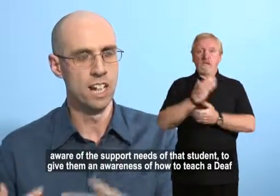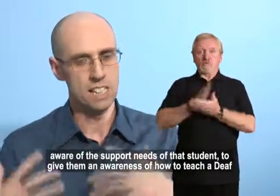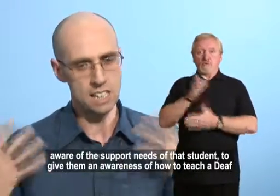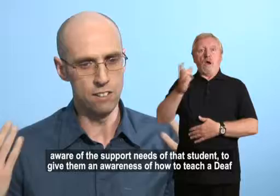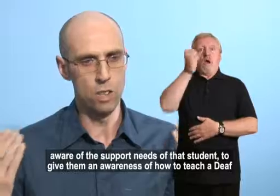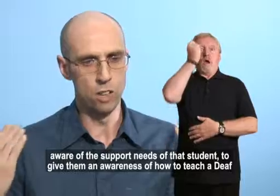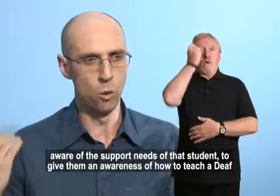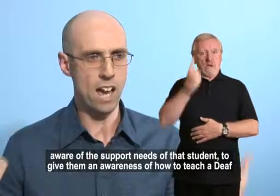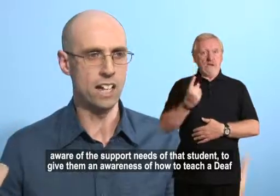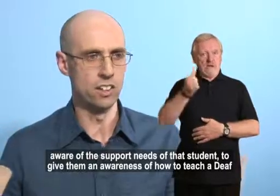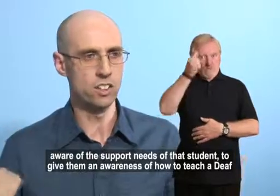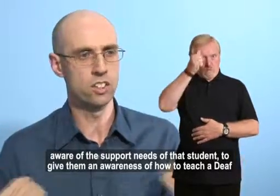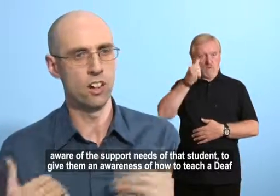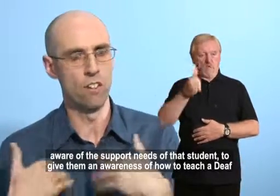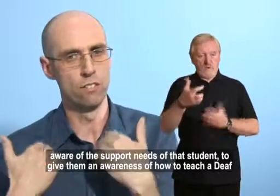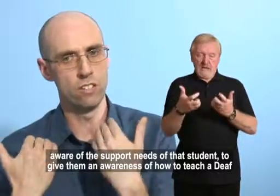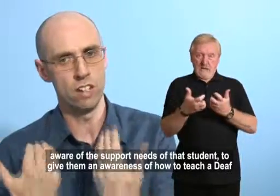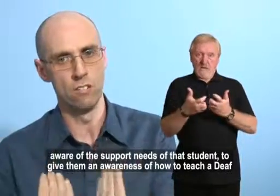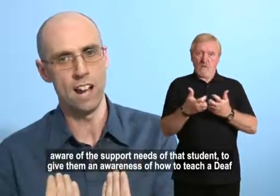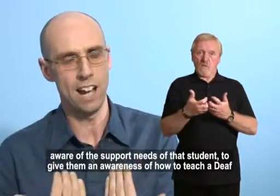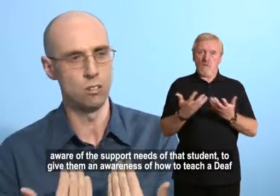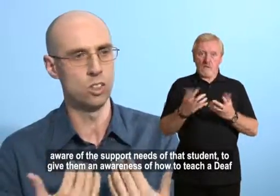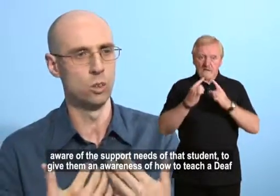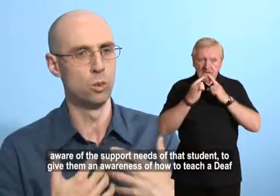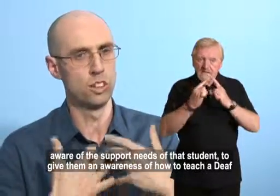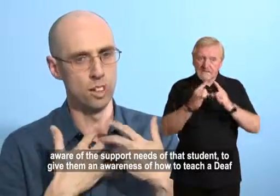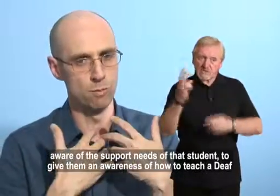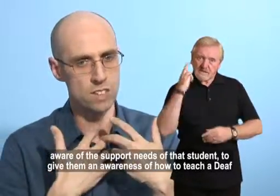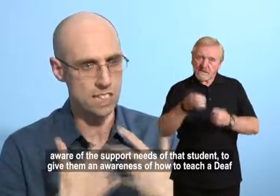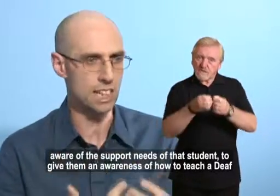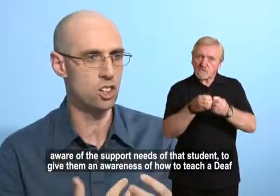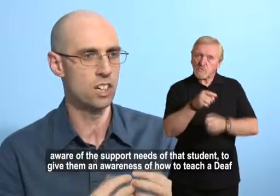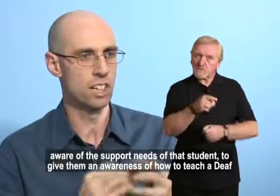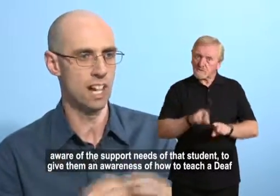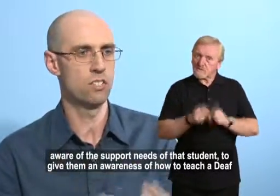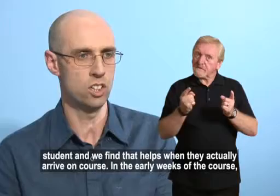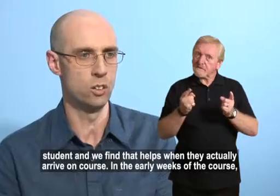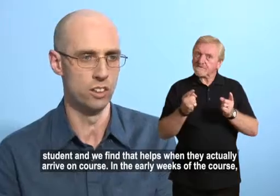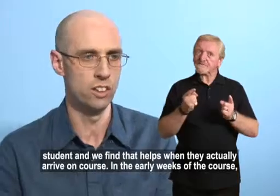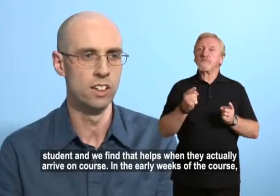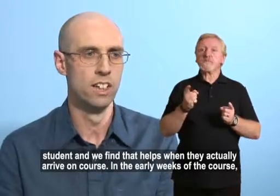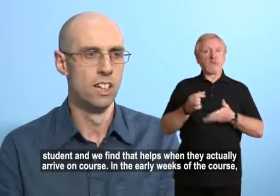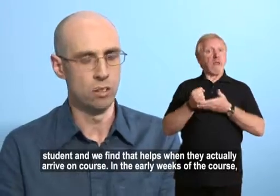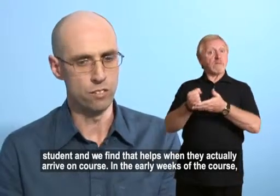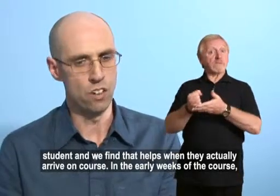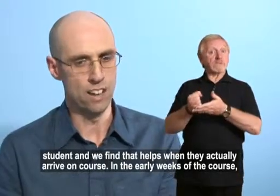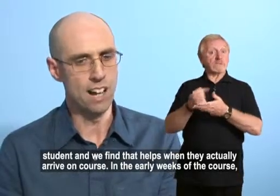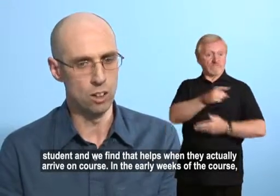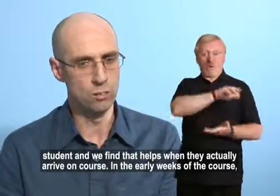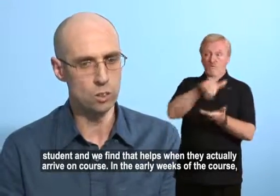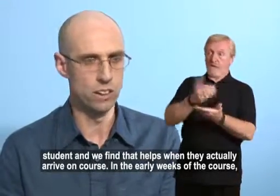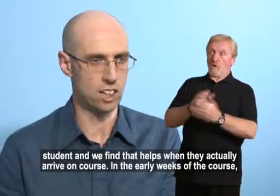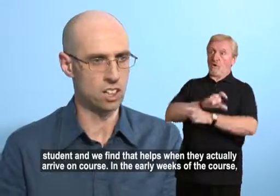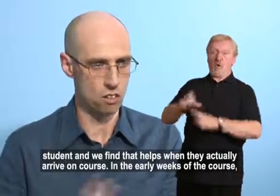student, to give them an awareness of how to teach a deaf student, and we find